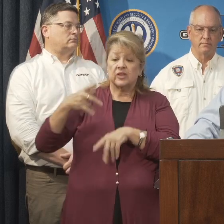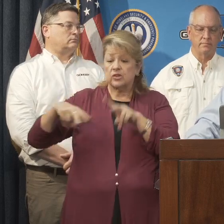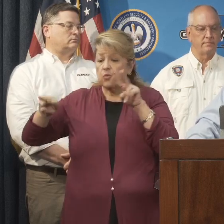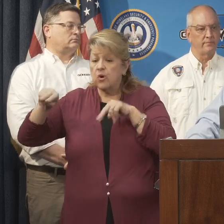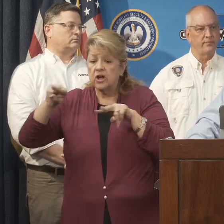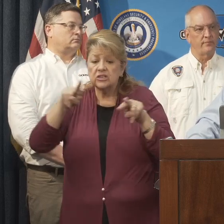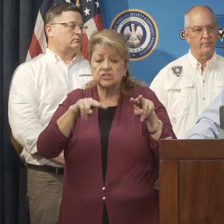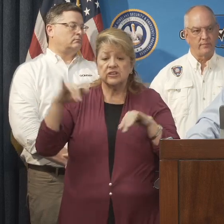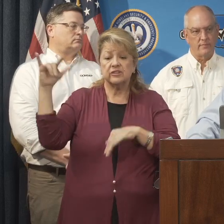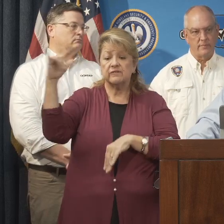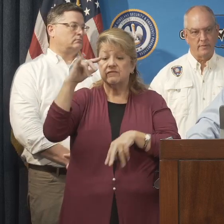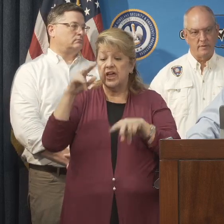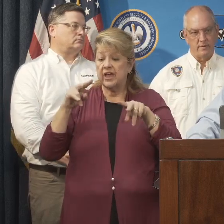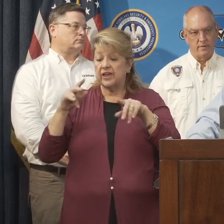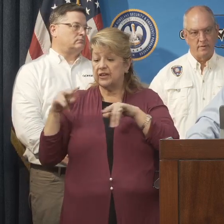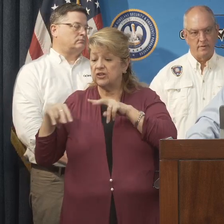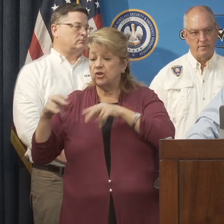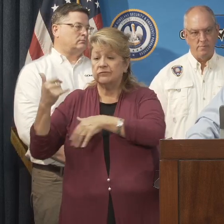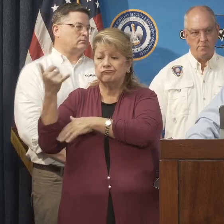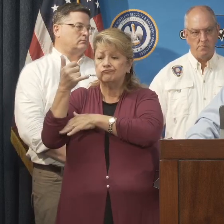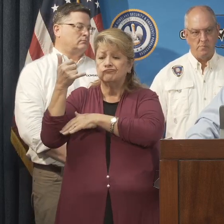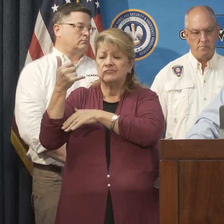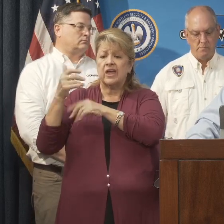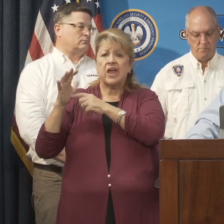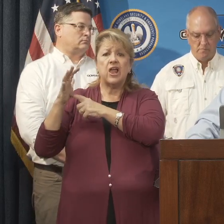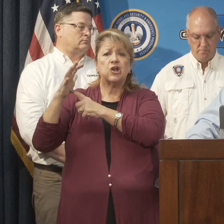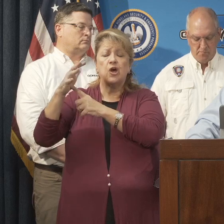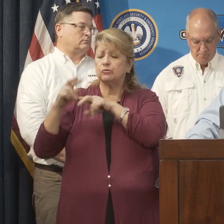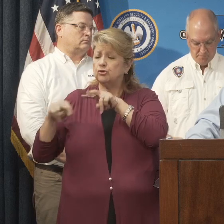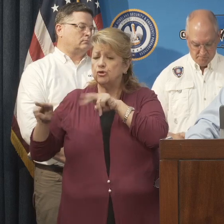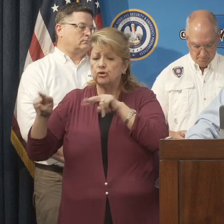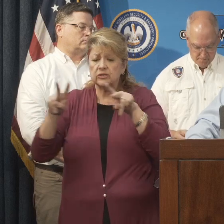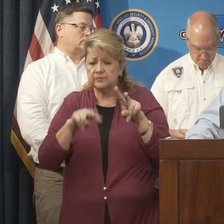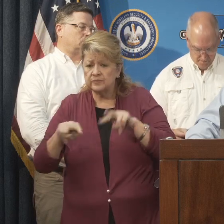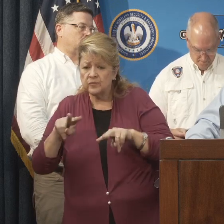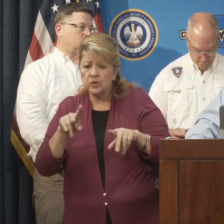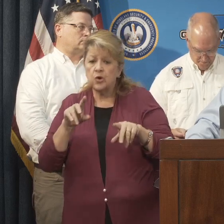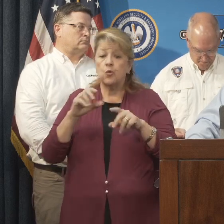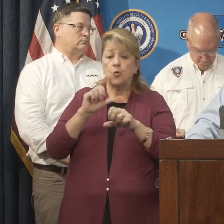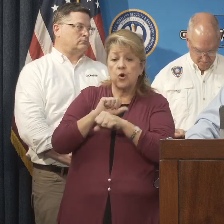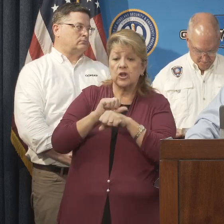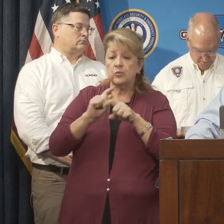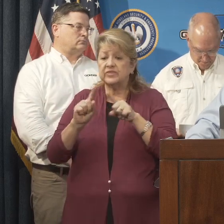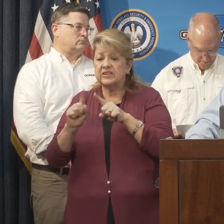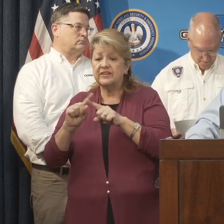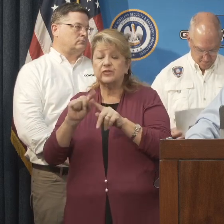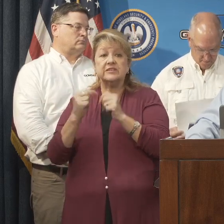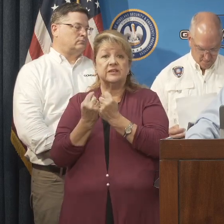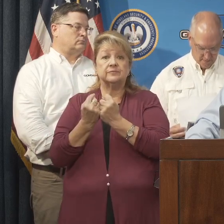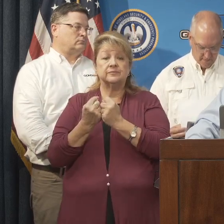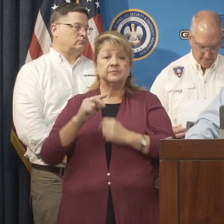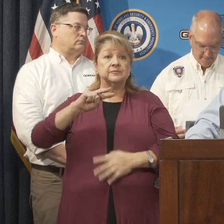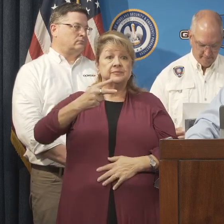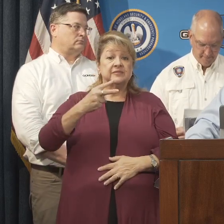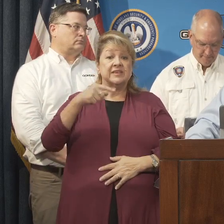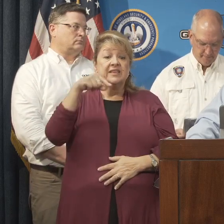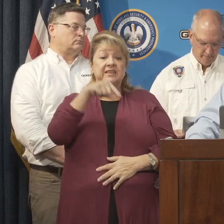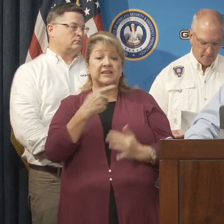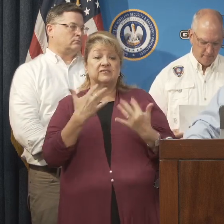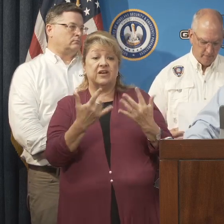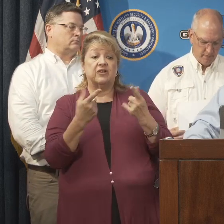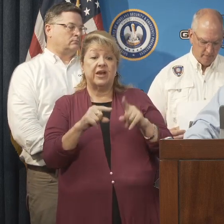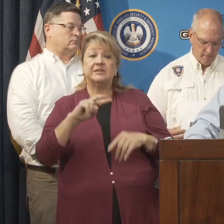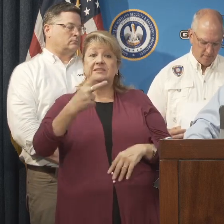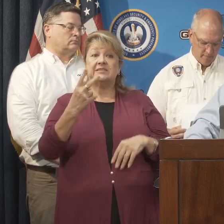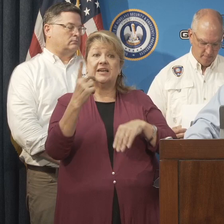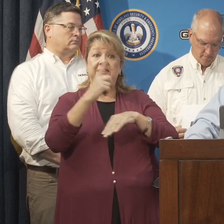monitoring the situation, they're gathering data, along with working with all the different strike teams. By the second day of this fire event, we